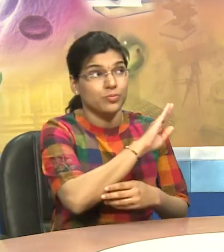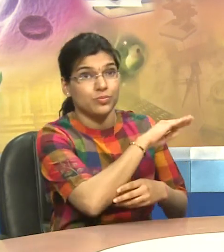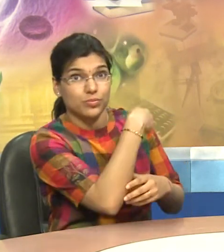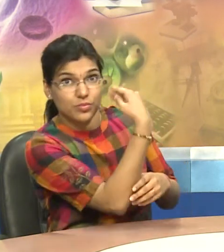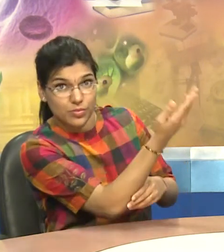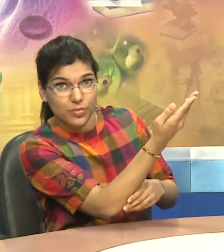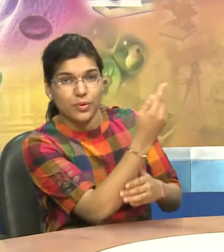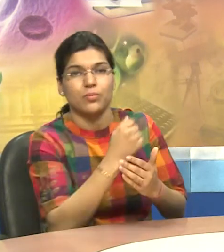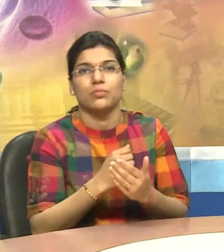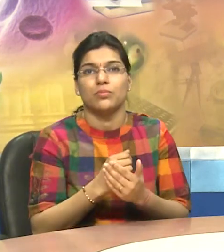will stop it.